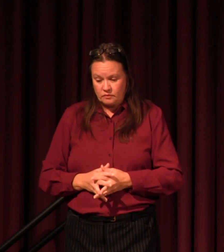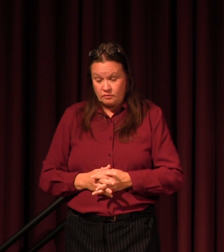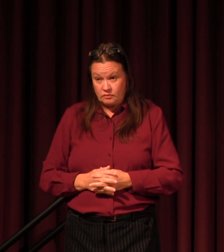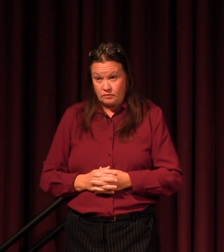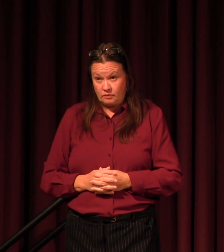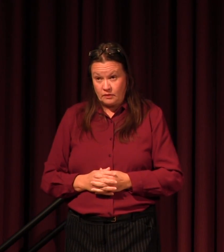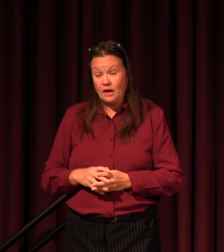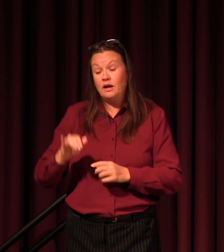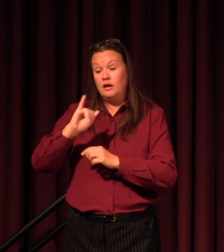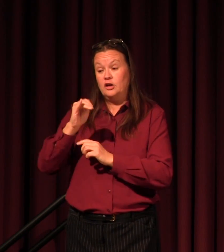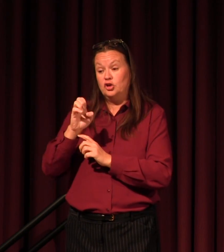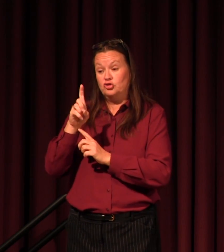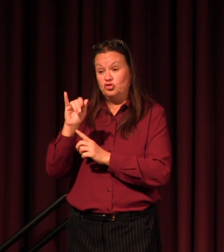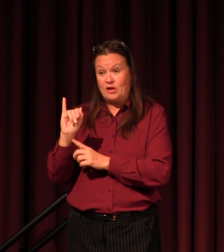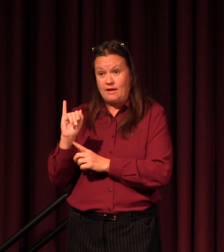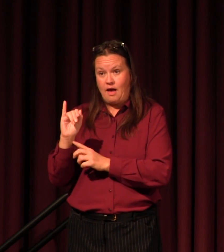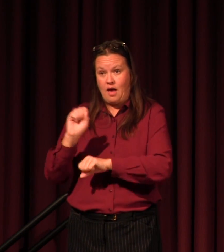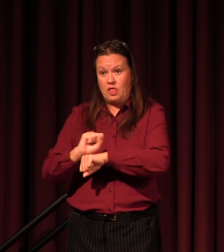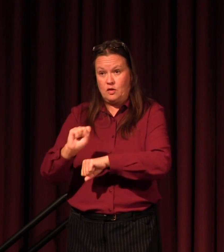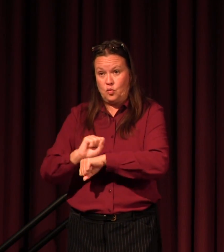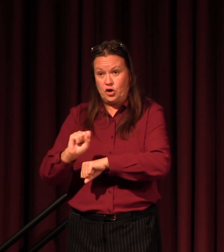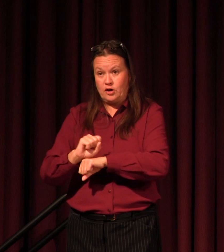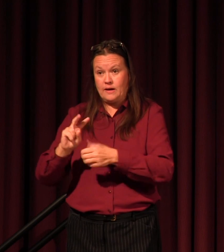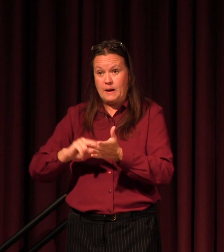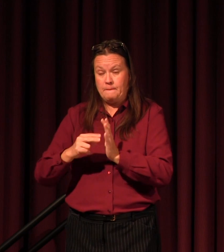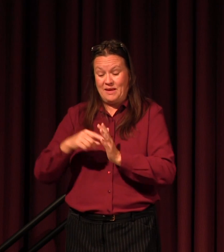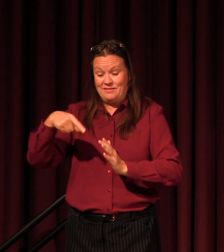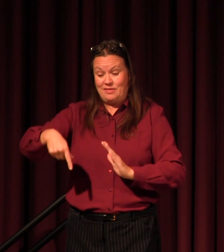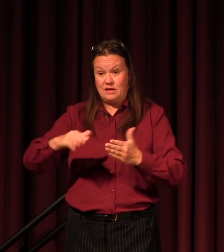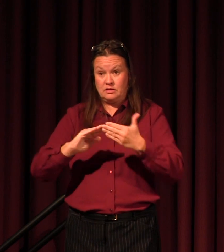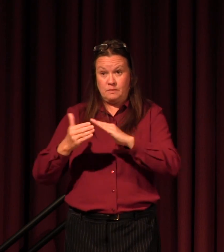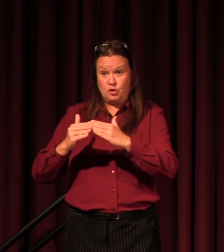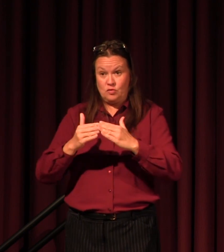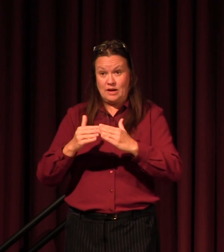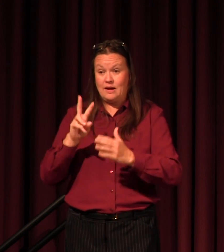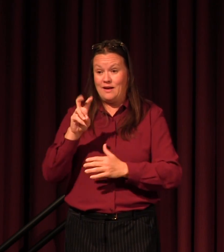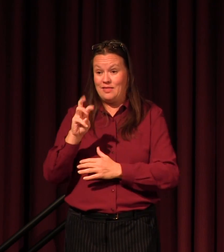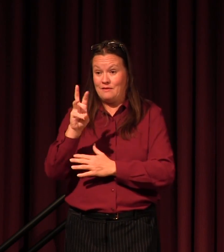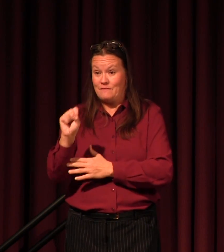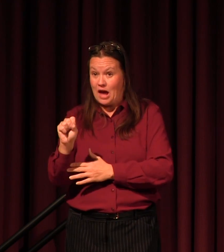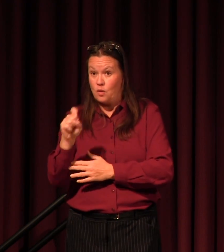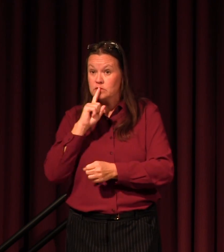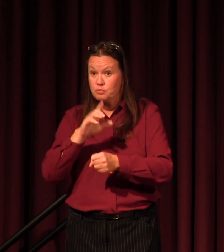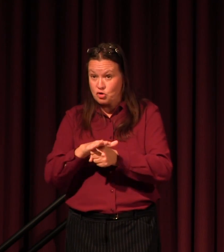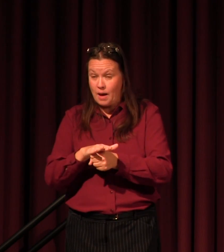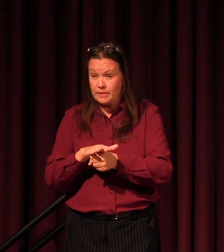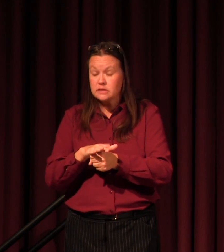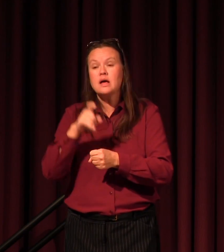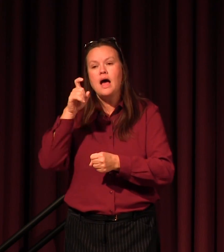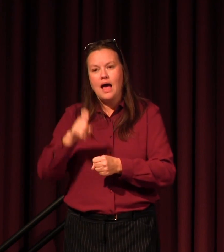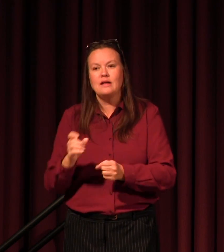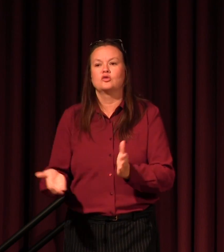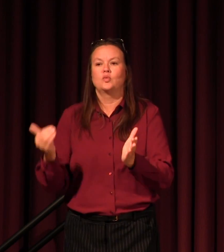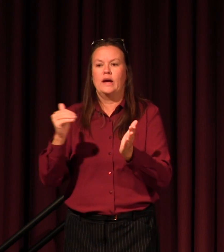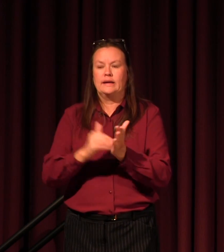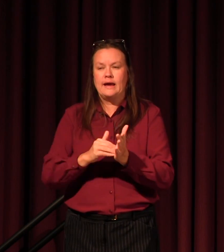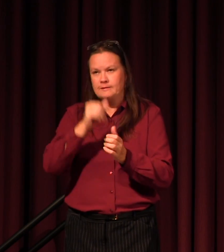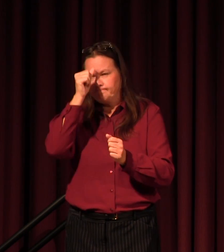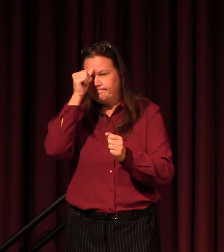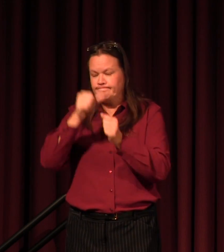JEDI work requires a renewal of this community's vows. That we're going to be for one another,